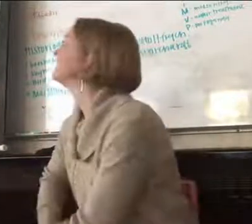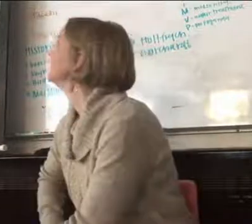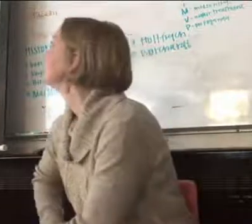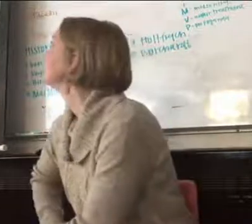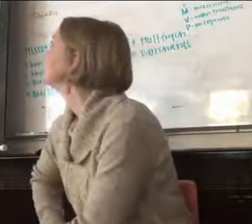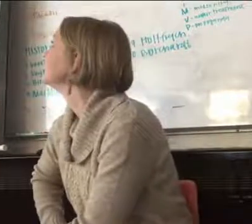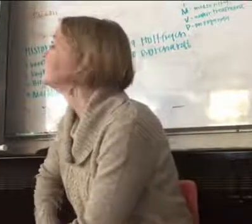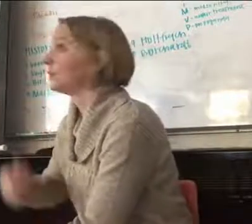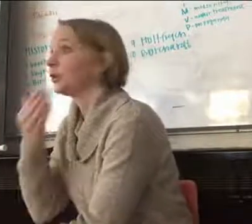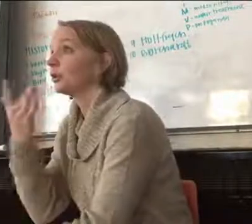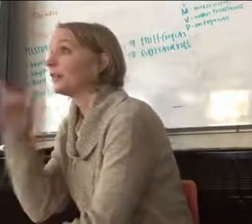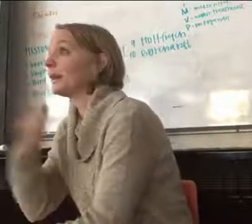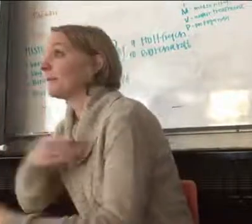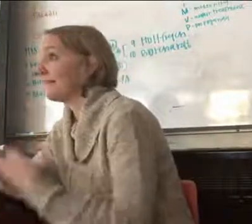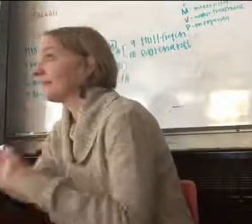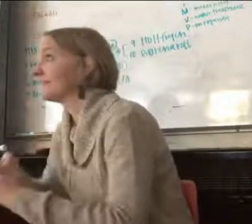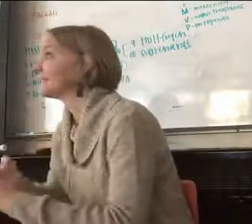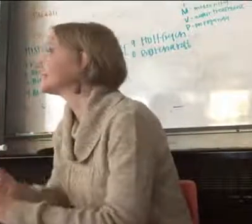Good luck, my friends.